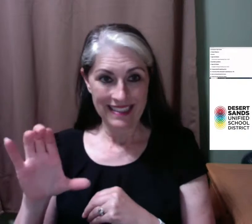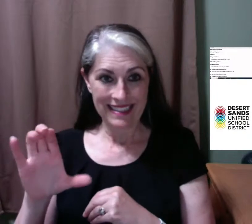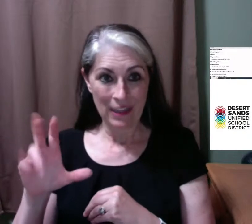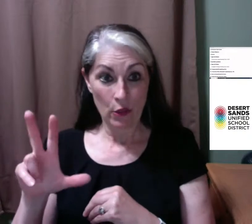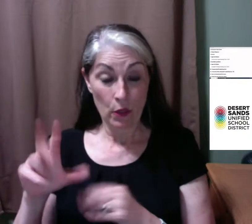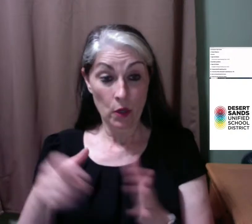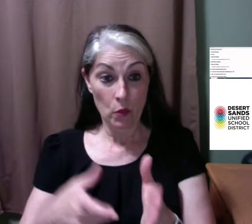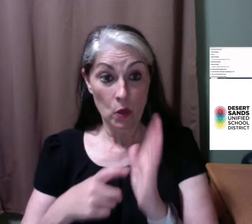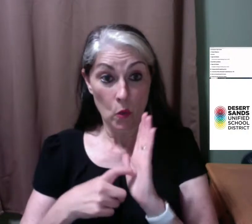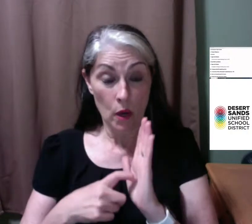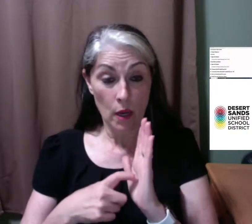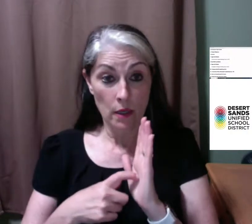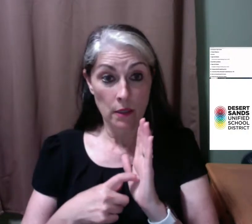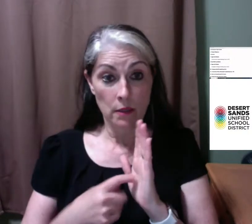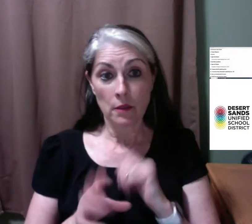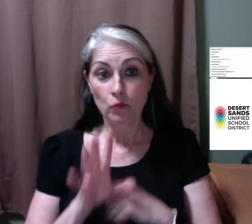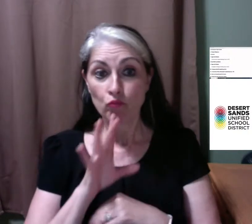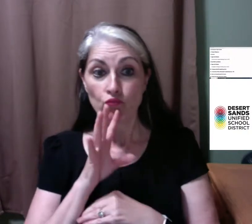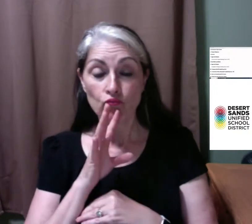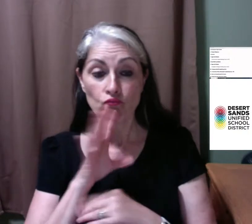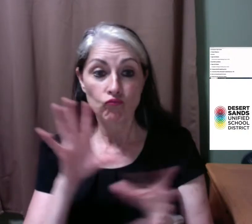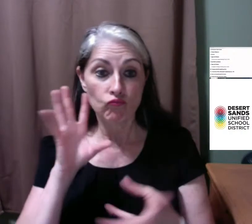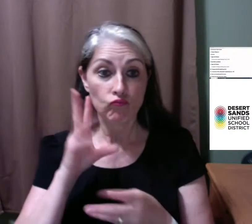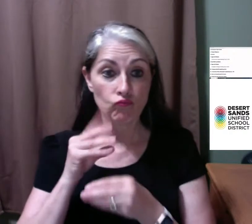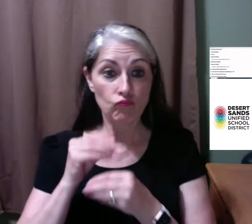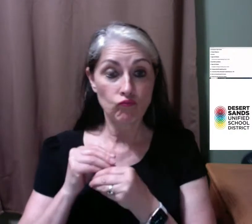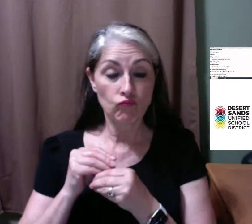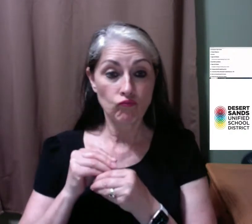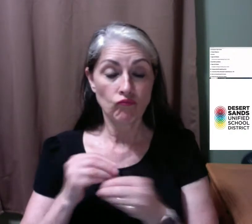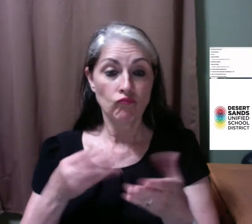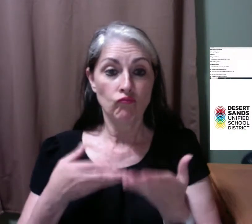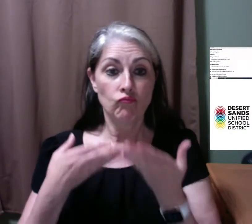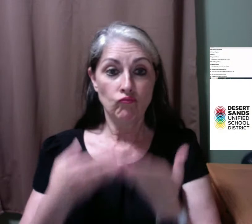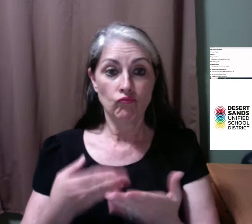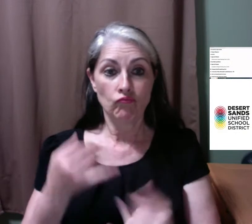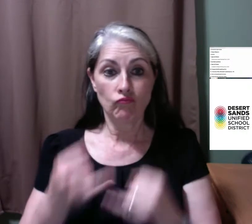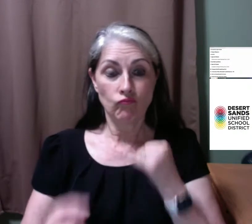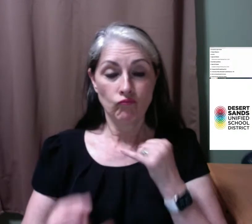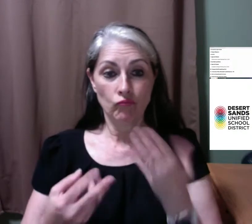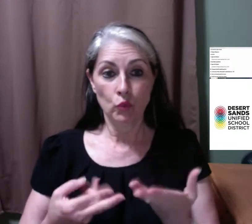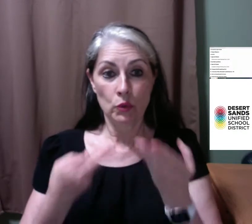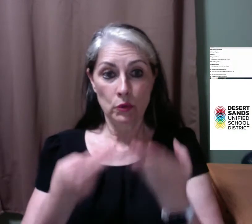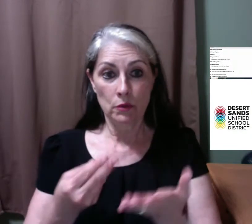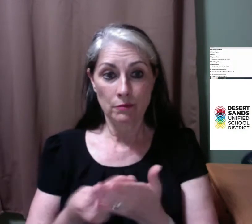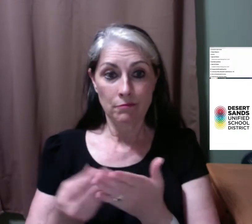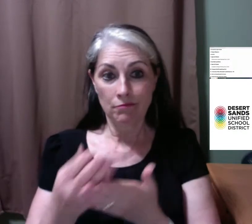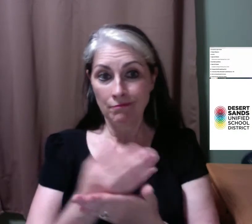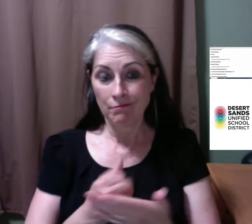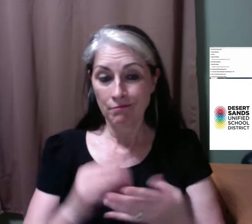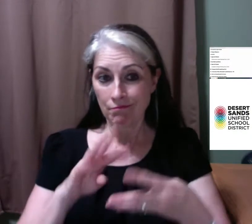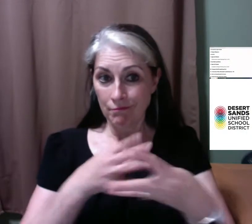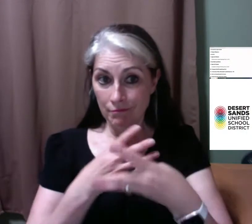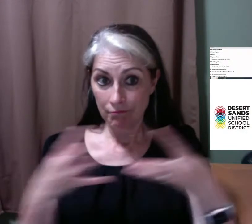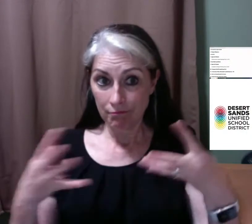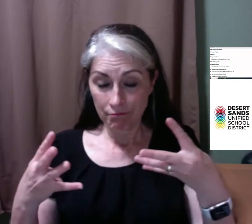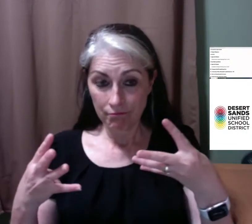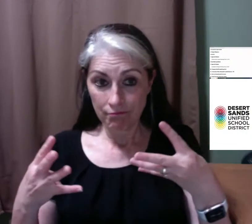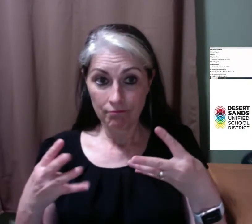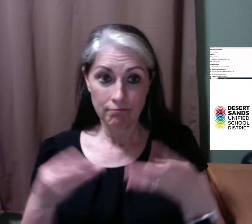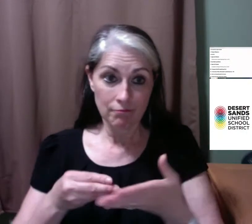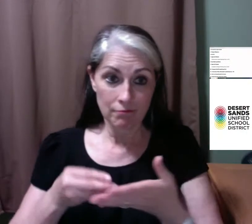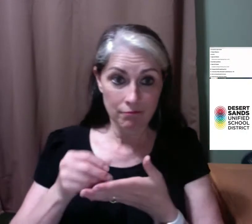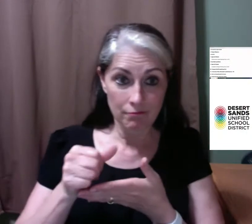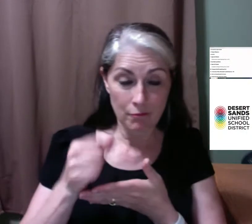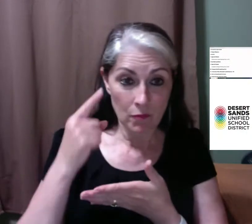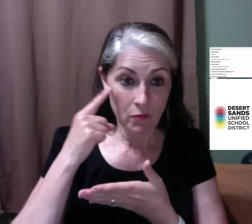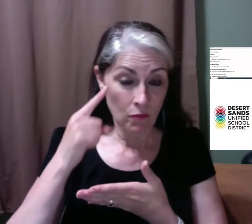54953C3 requires an oral summary of a recommendation for a final action on the salaries, salary schedules, and compensation to be